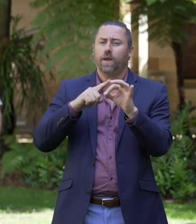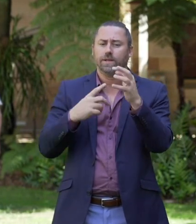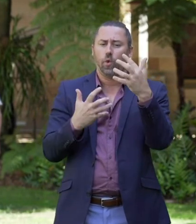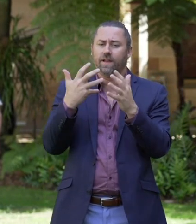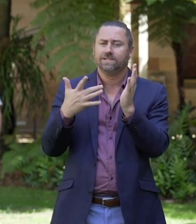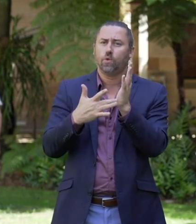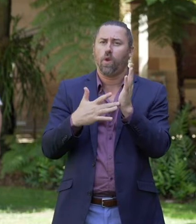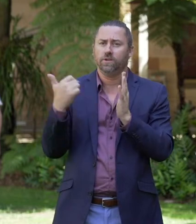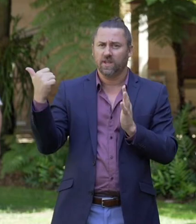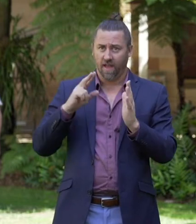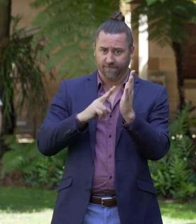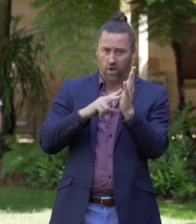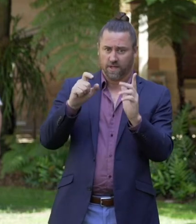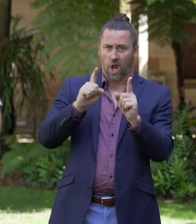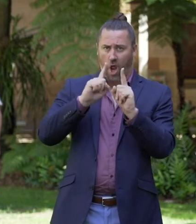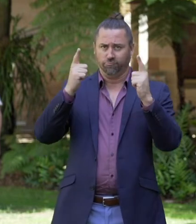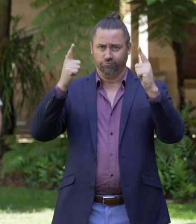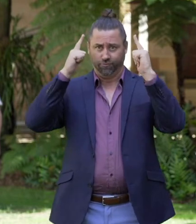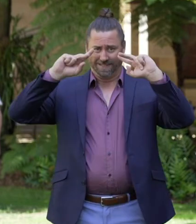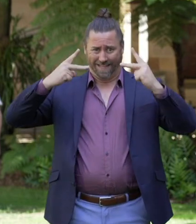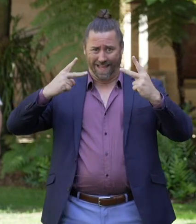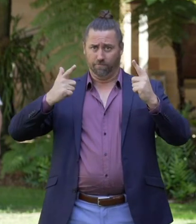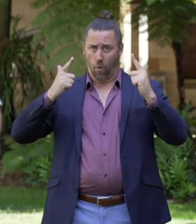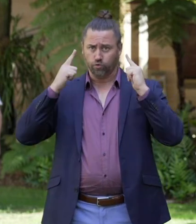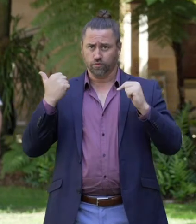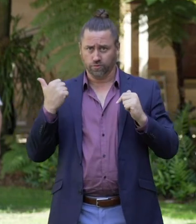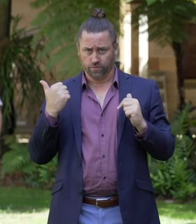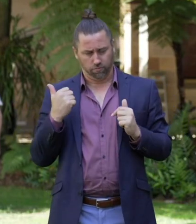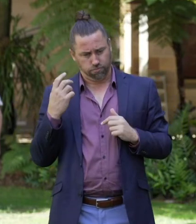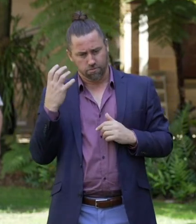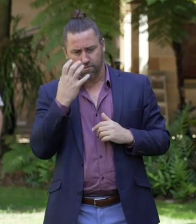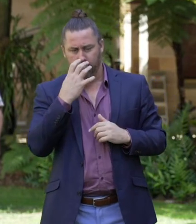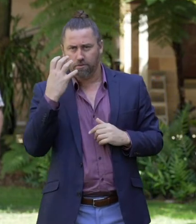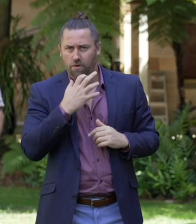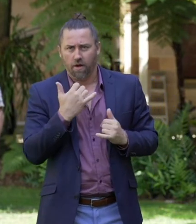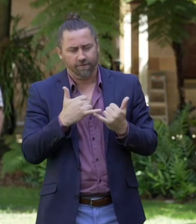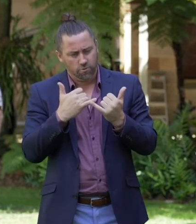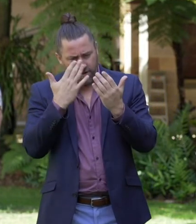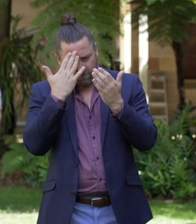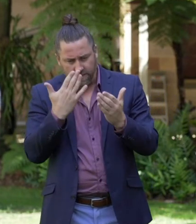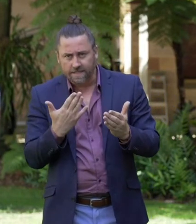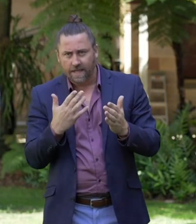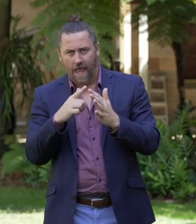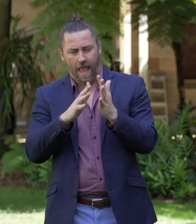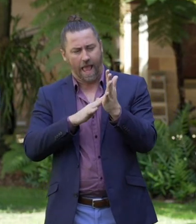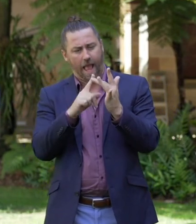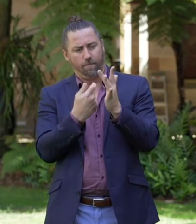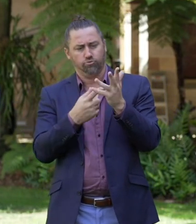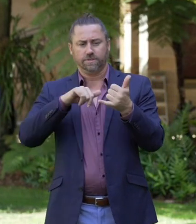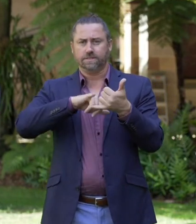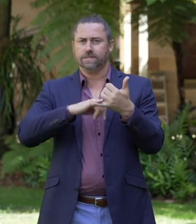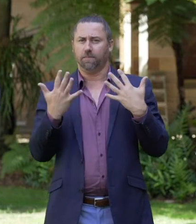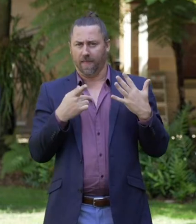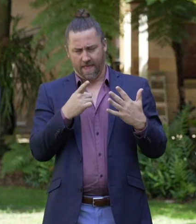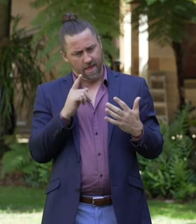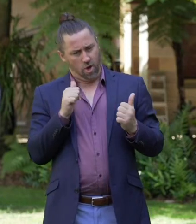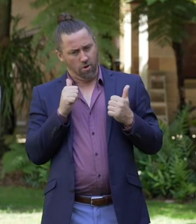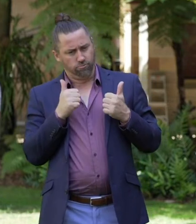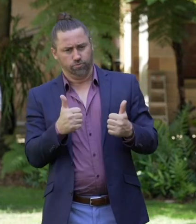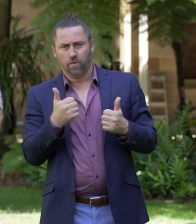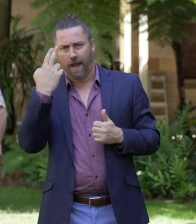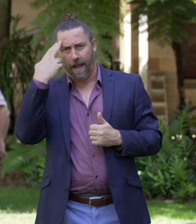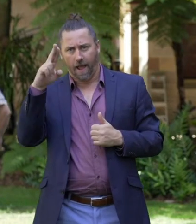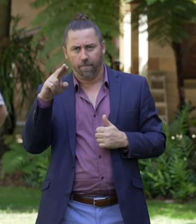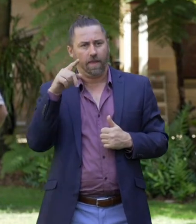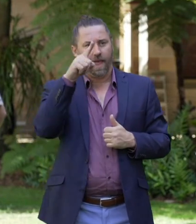years. I have no doubt that he will treat this review seriously and he will deliver key